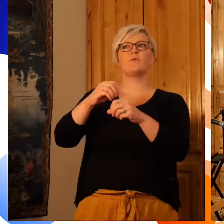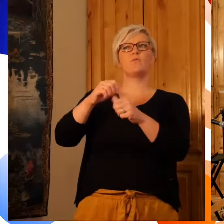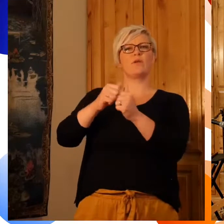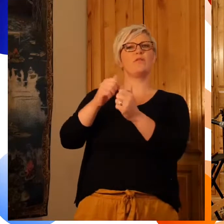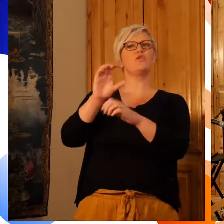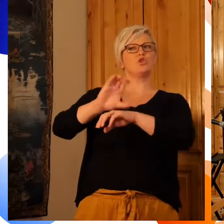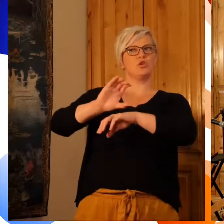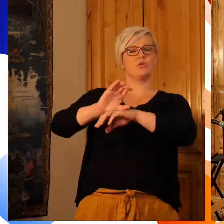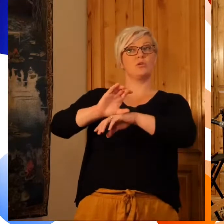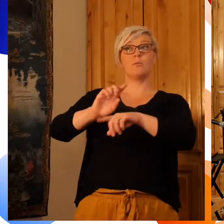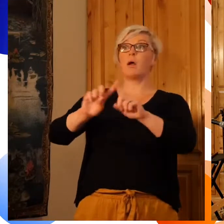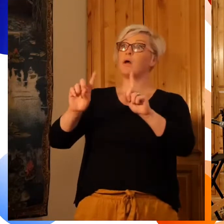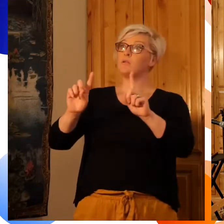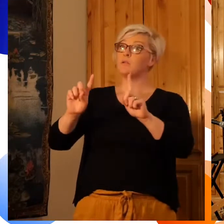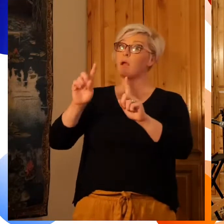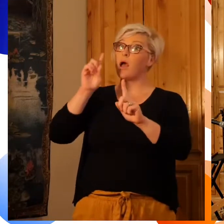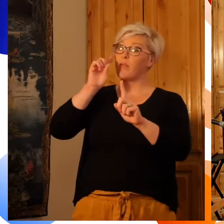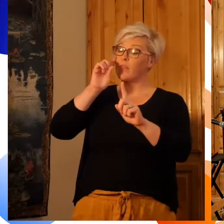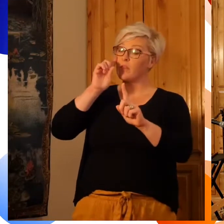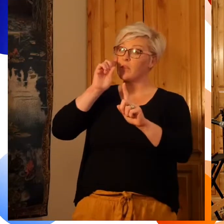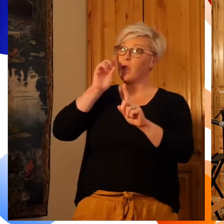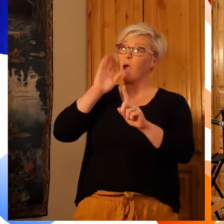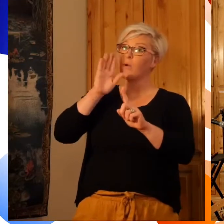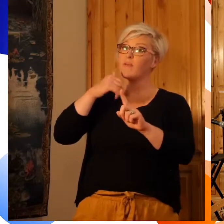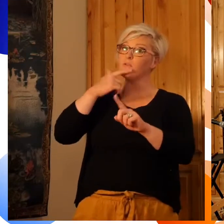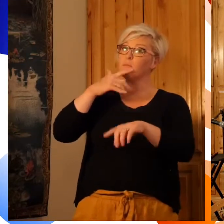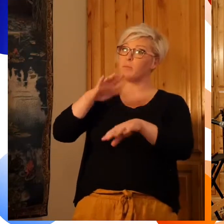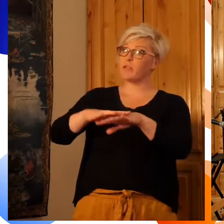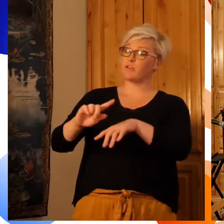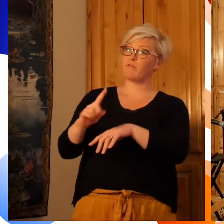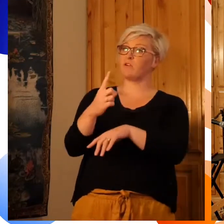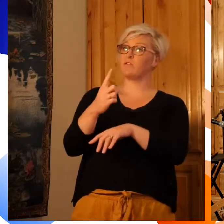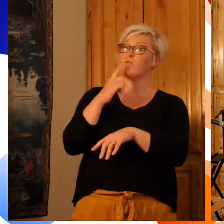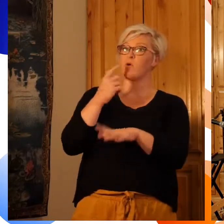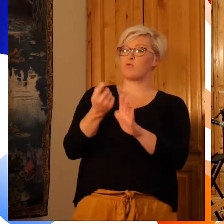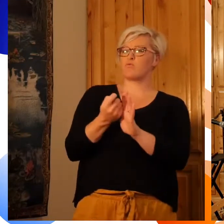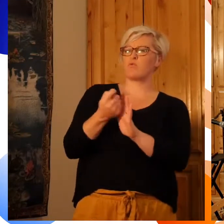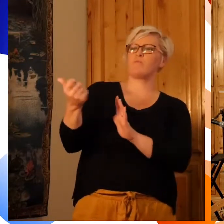I think I'd have to bless it first in order to remove the fairy twang from it."